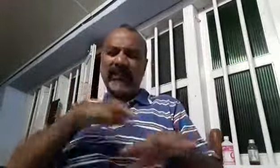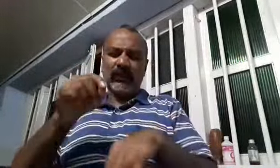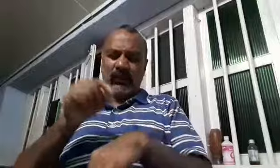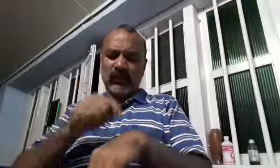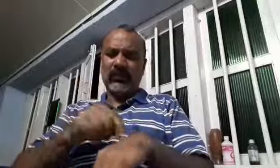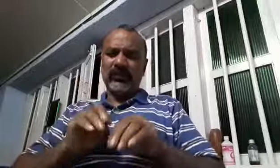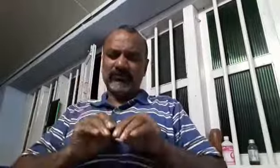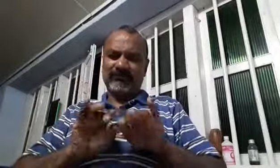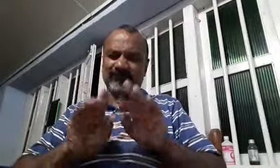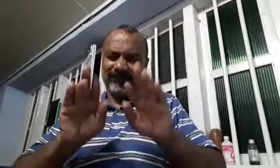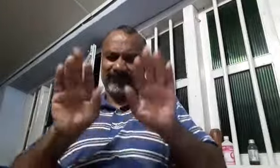a lot.